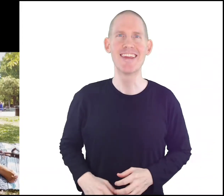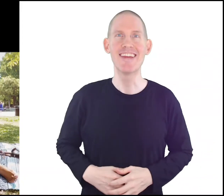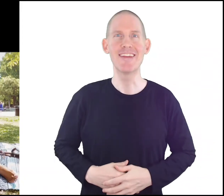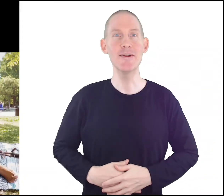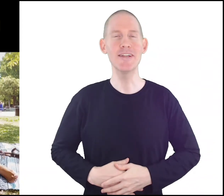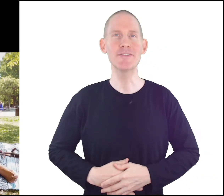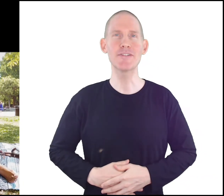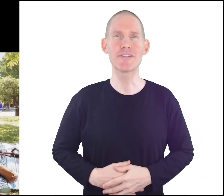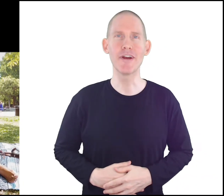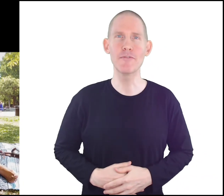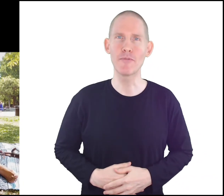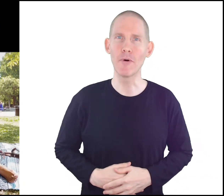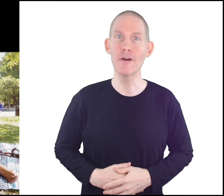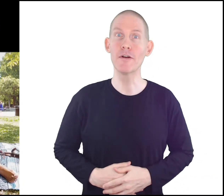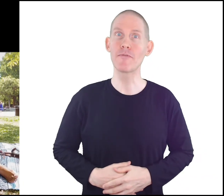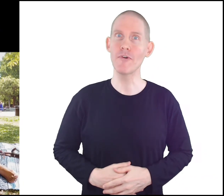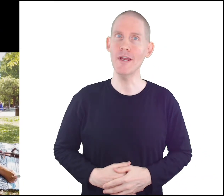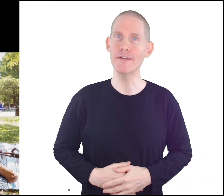Here is the sign for friend.